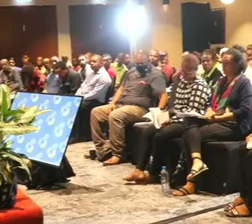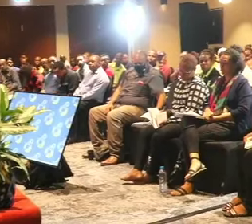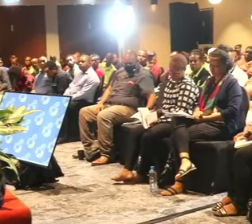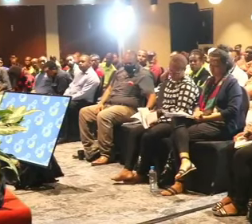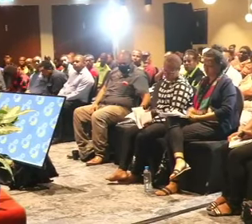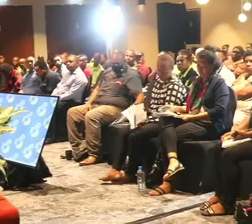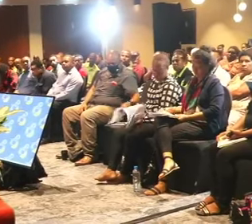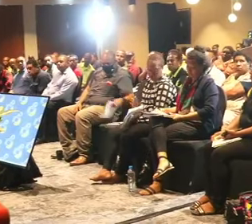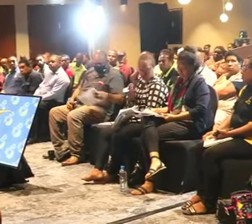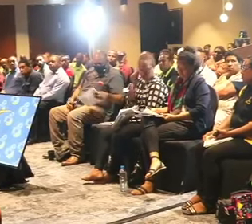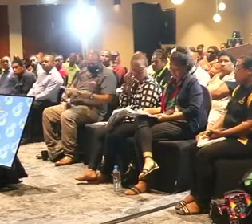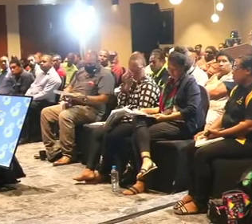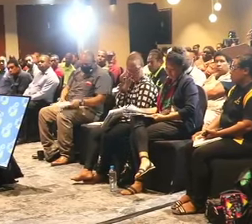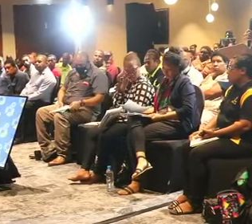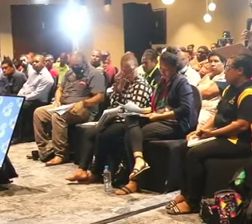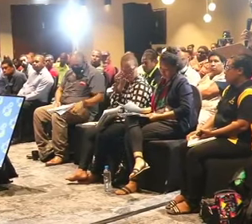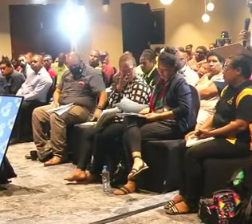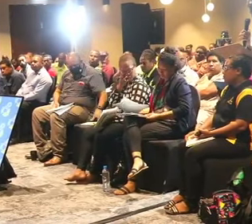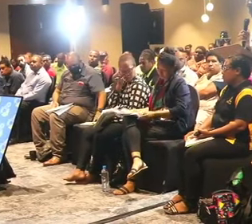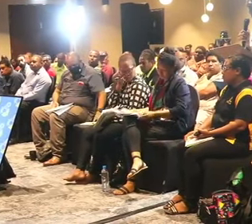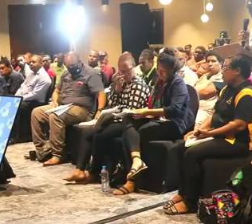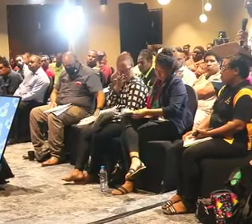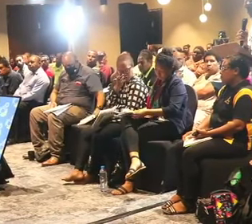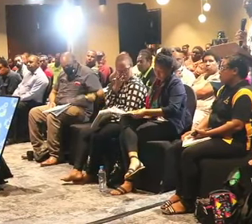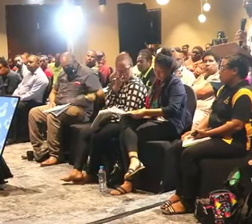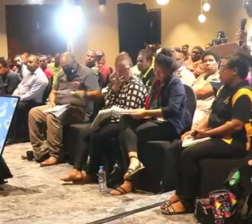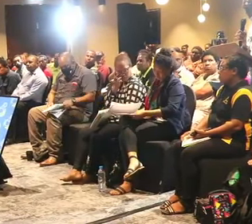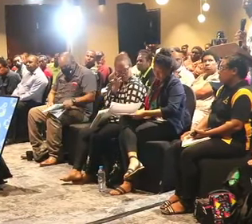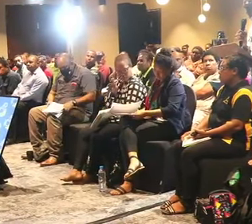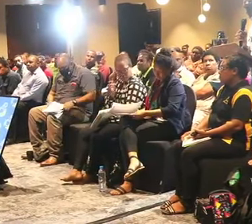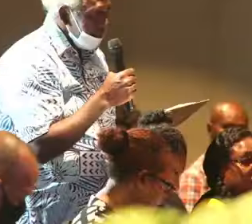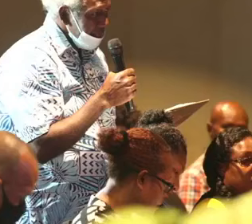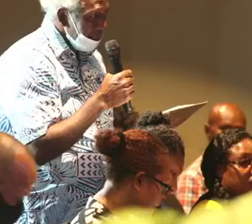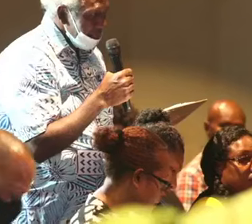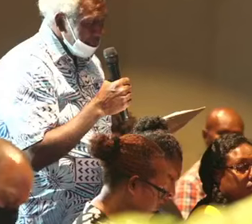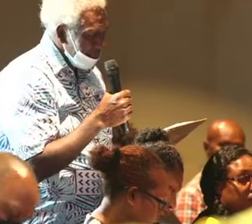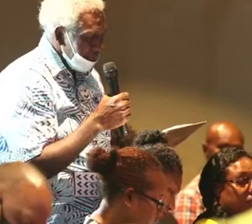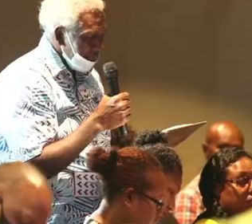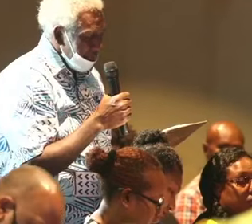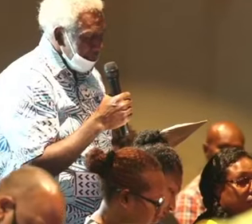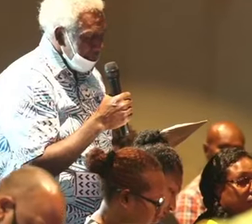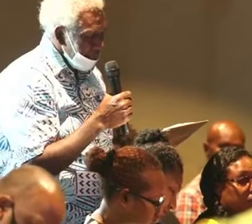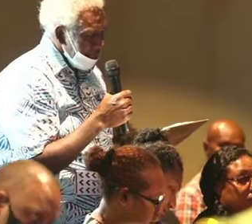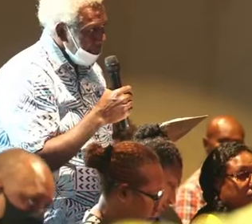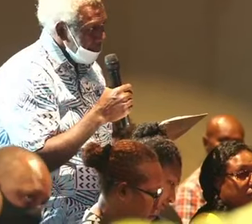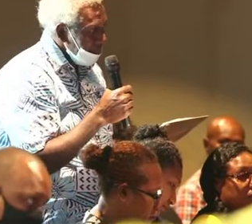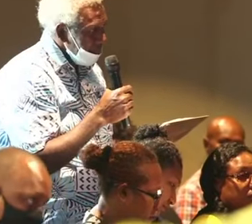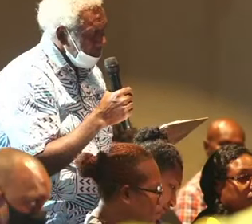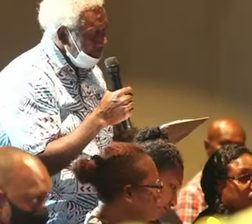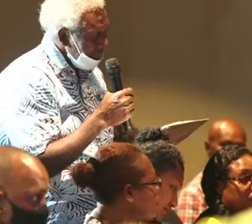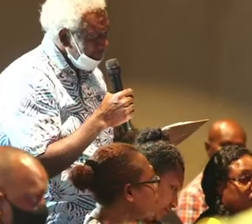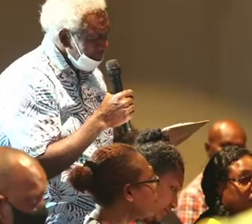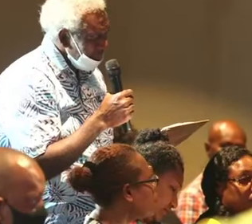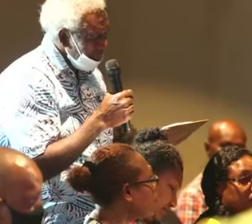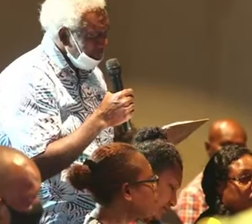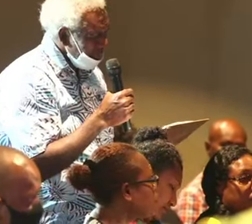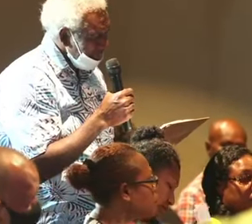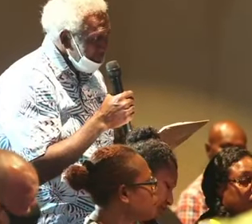You touched on land rates and garbage. And if I heard it right, that